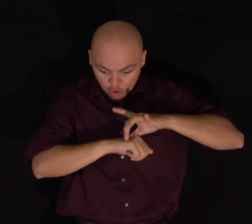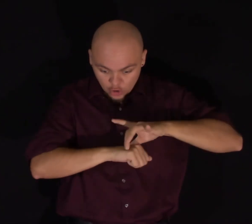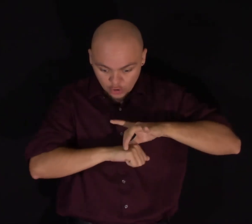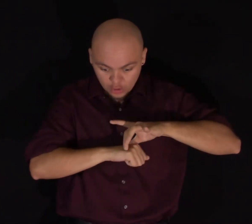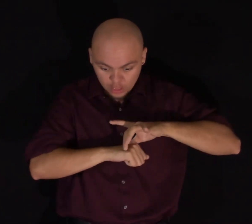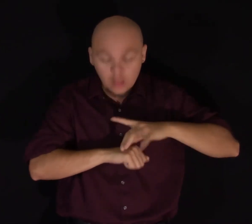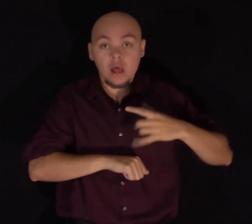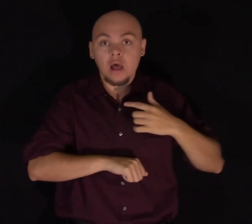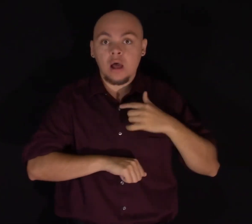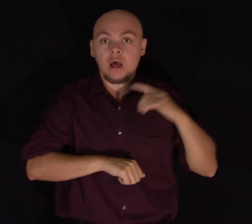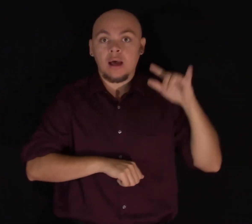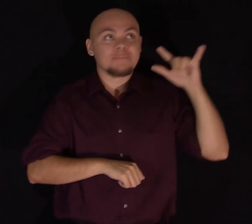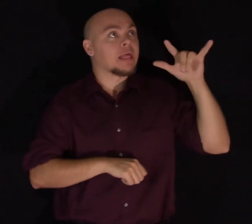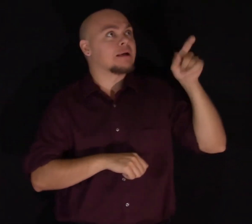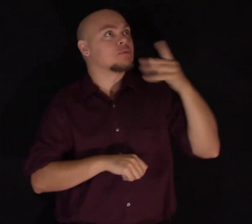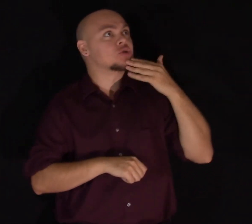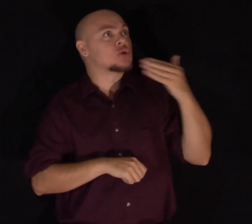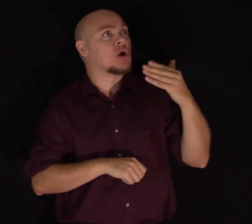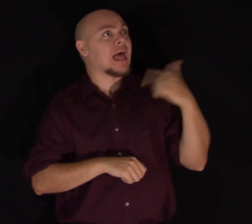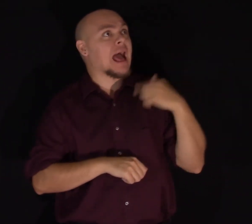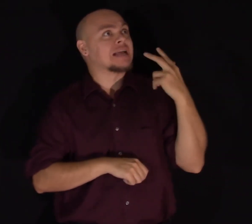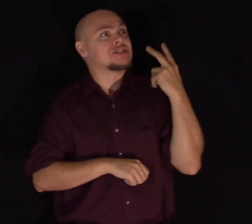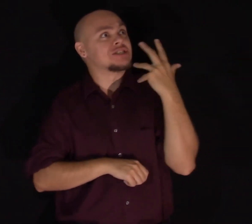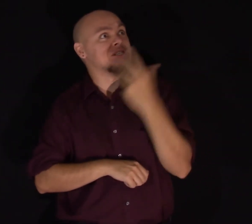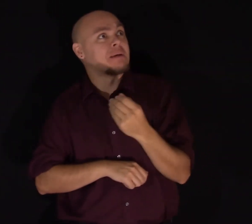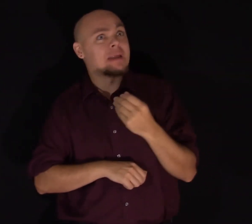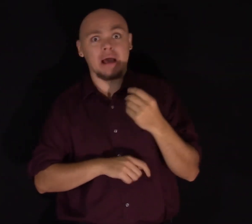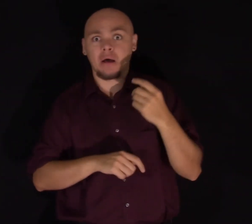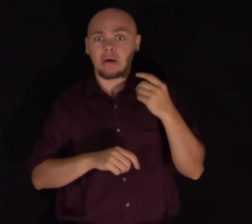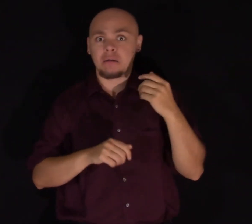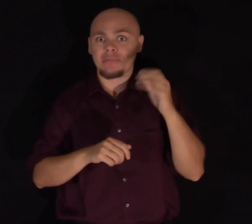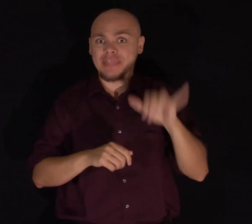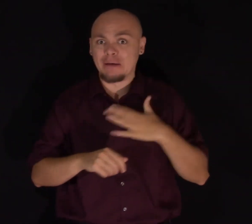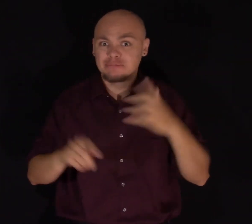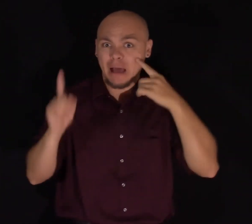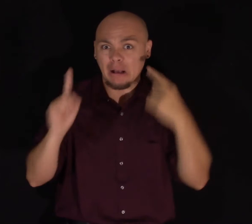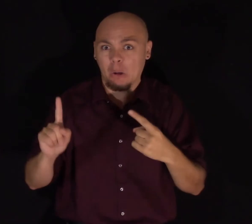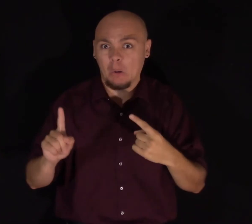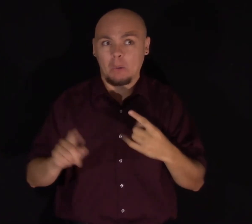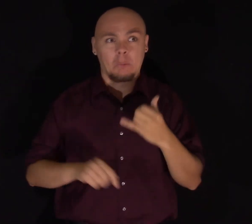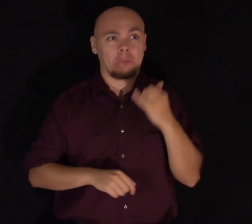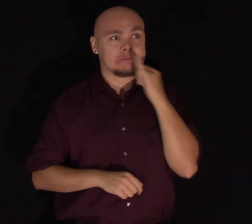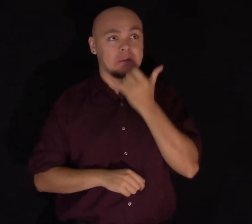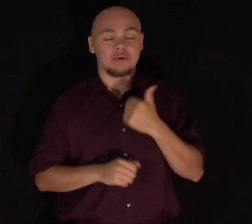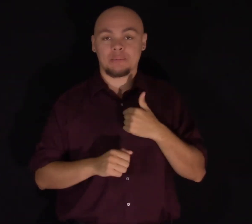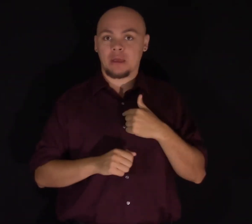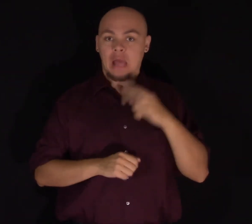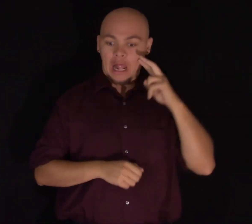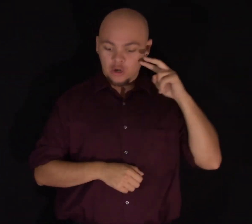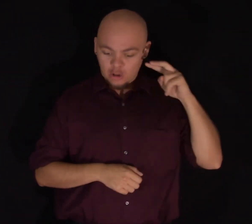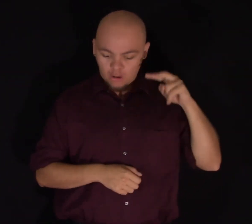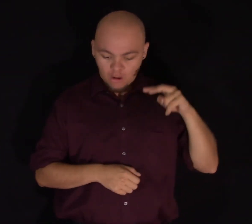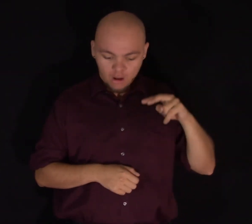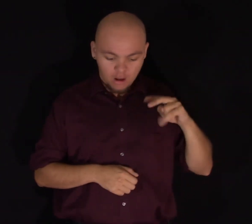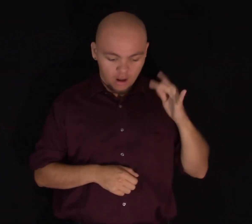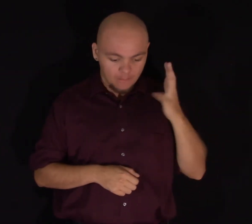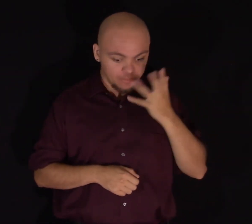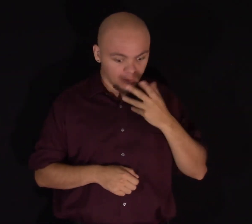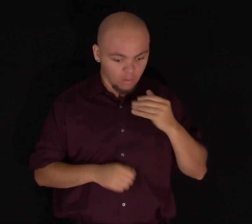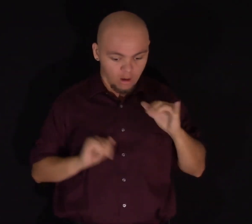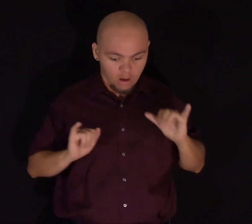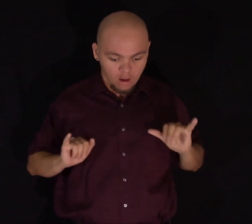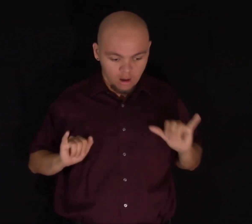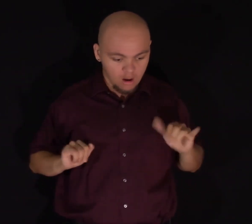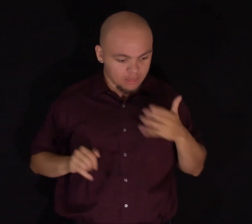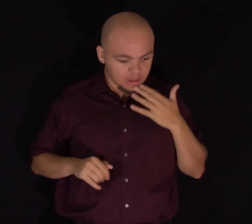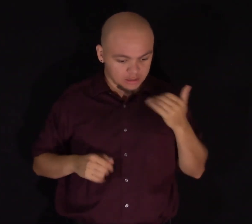I just fell out of a perfectly good plane on purpose. What is wrong with me? But then I looked down at the beauty, and I was like, this is the best